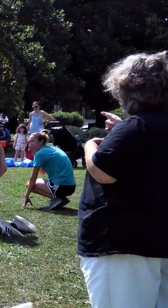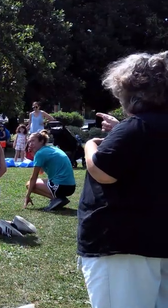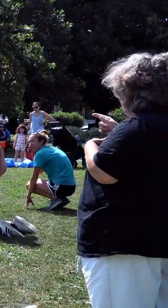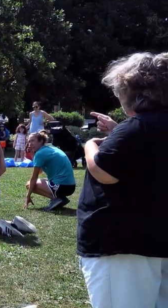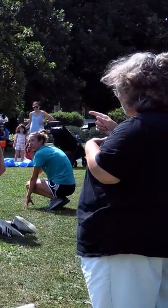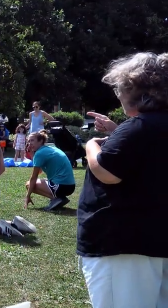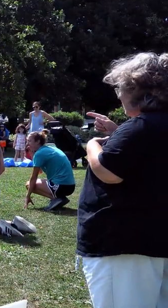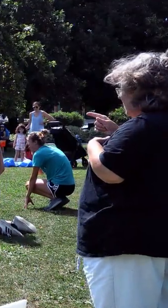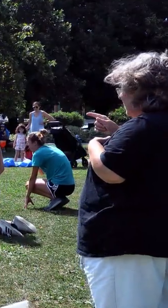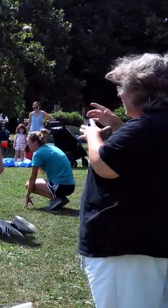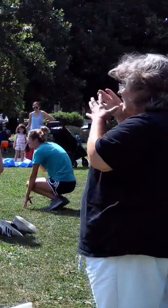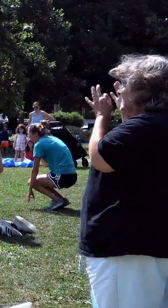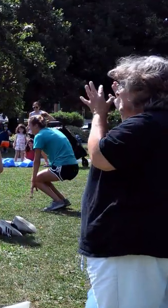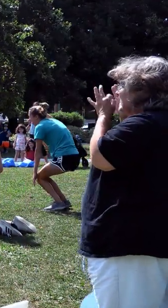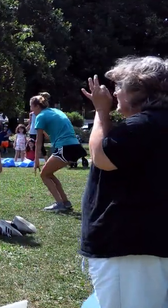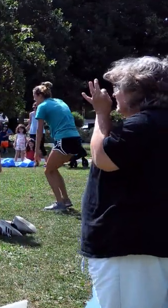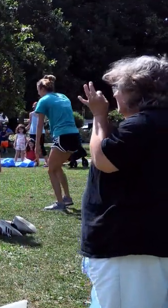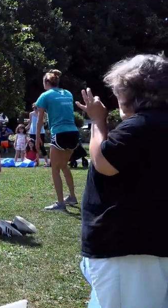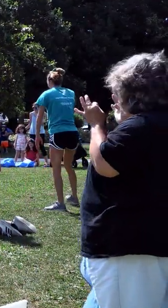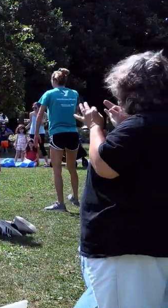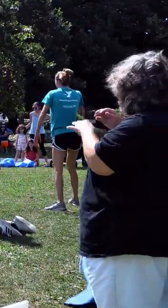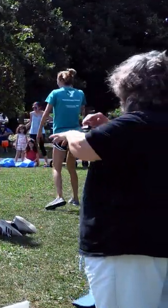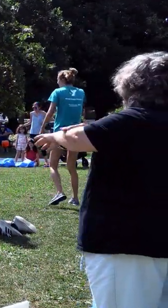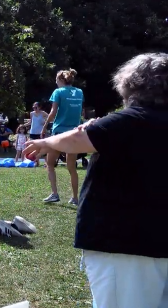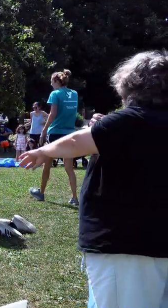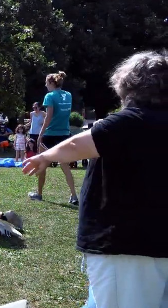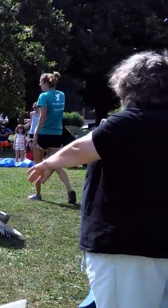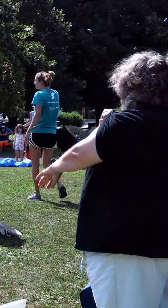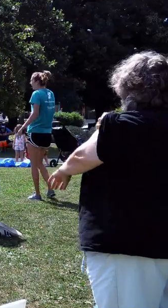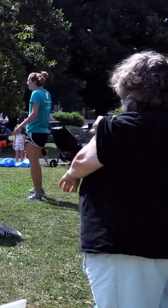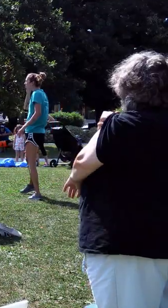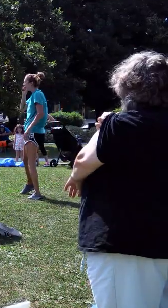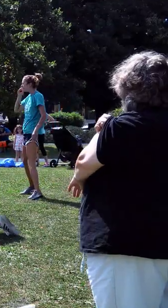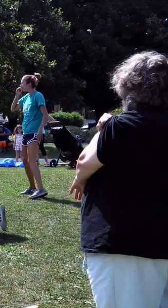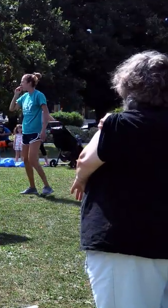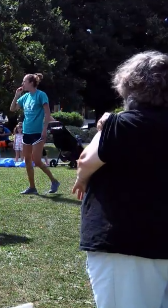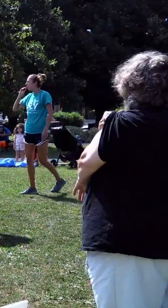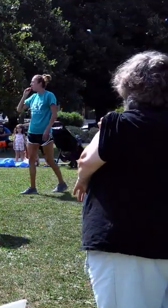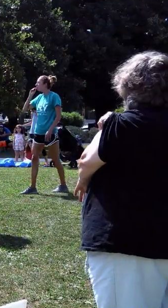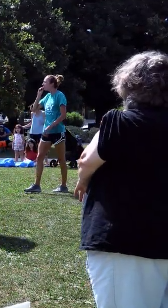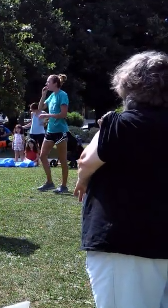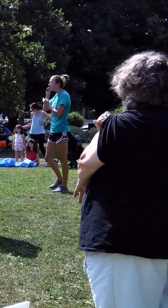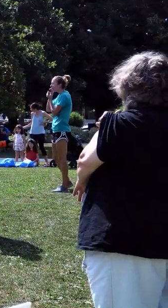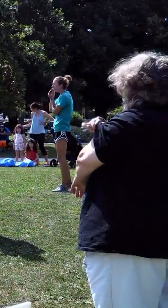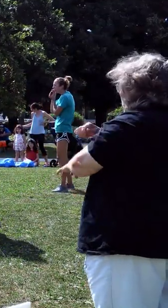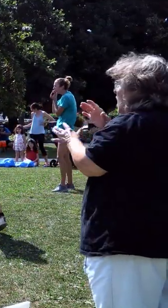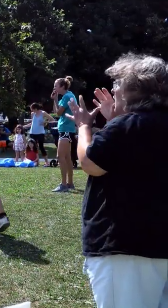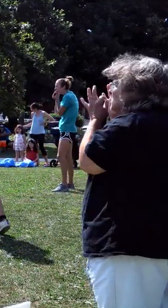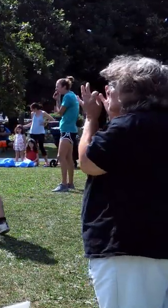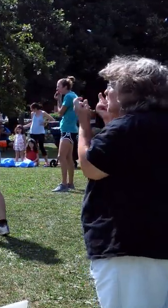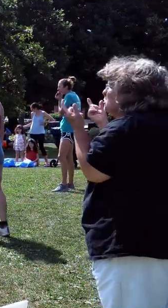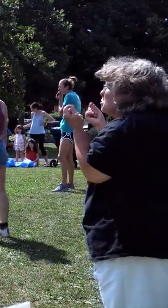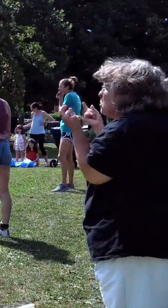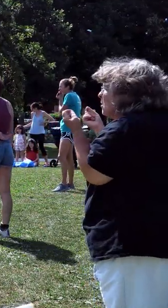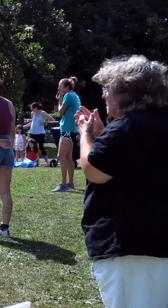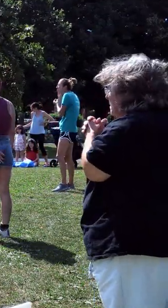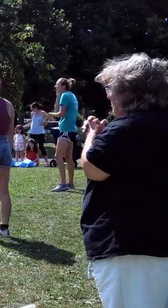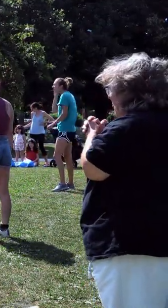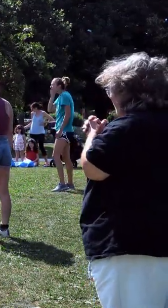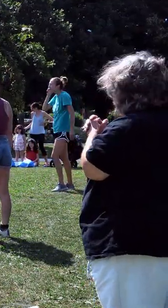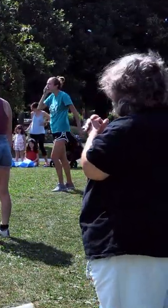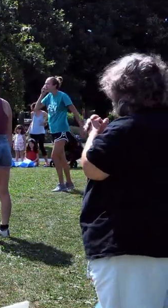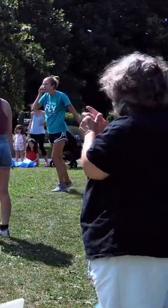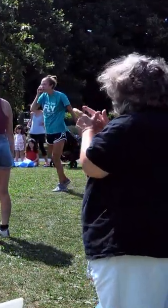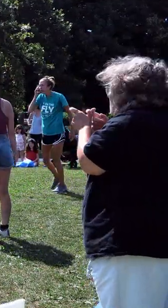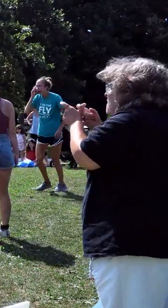Cheetah? Did someone say cheetah? Okay, we're gonna be cheetahs. What do cheetahs do? They